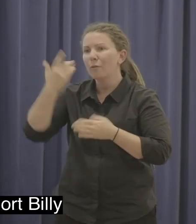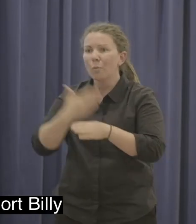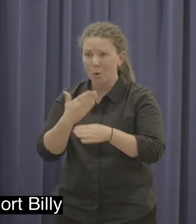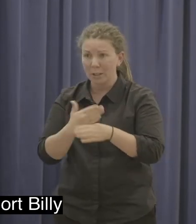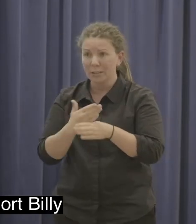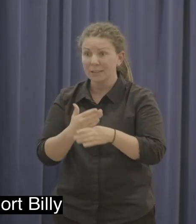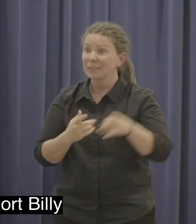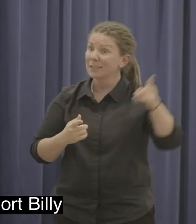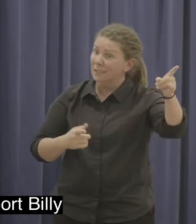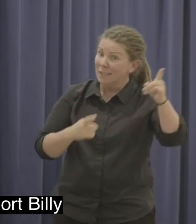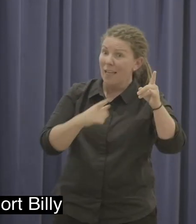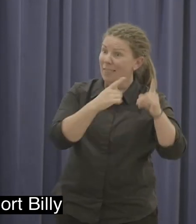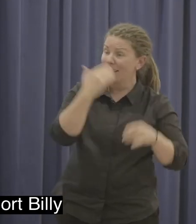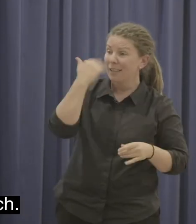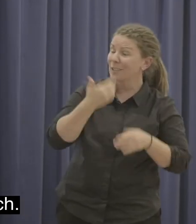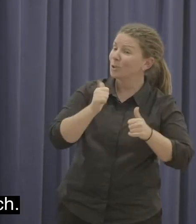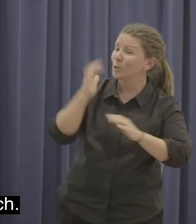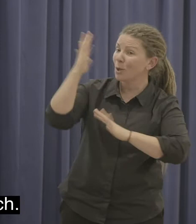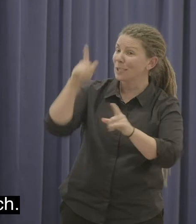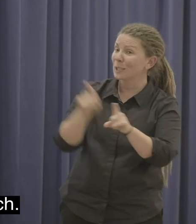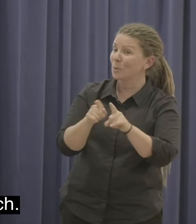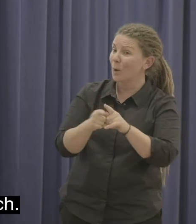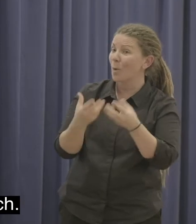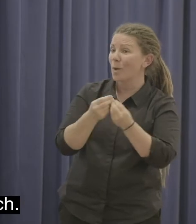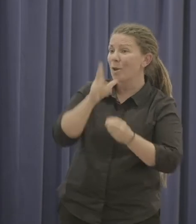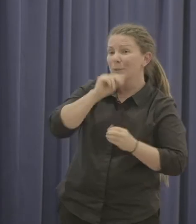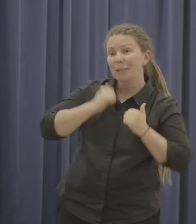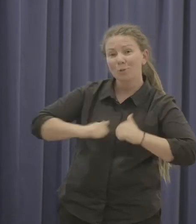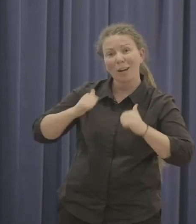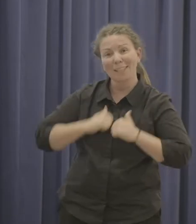also uses Auslan to support Billy whilst working on her speech.